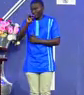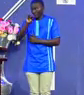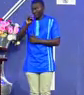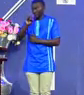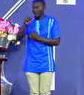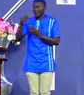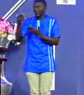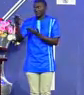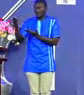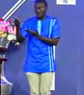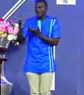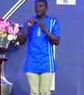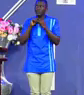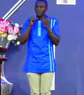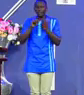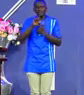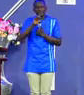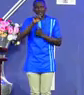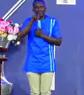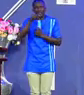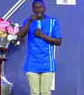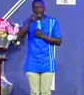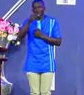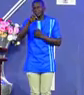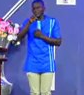musumba Ephraim waali